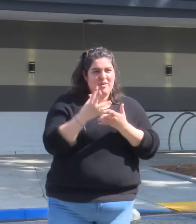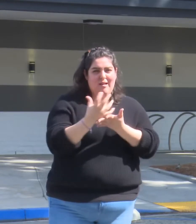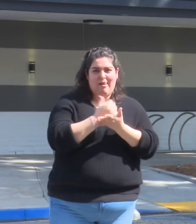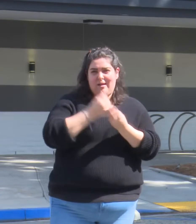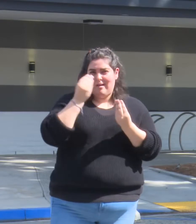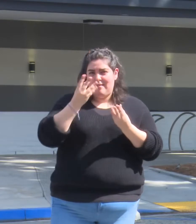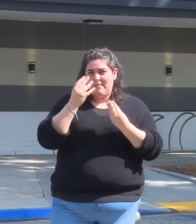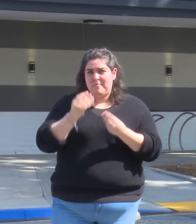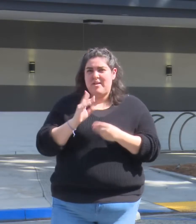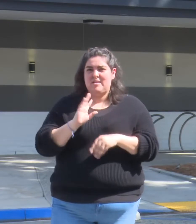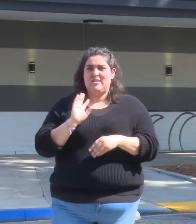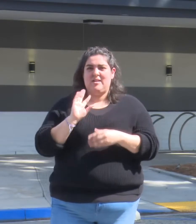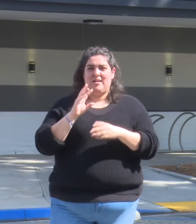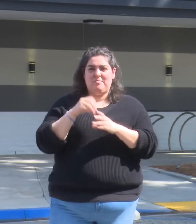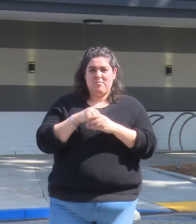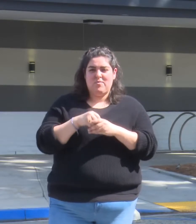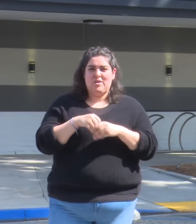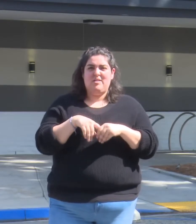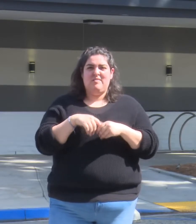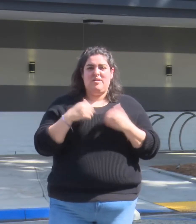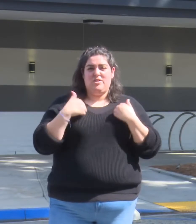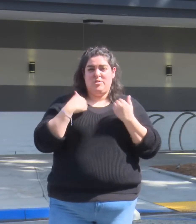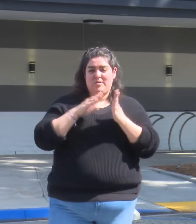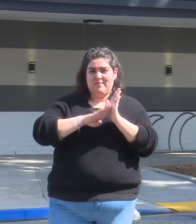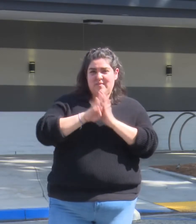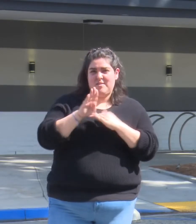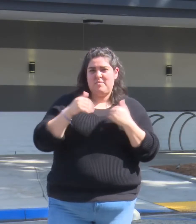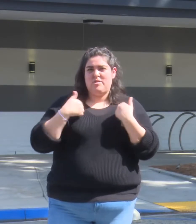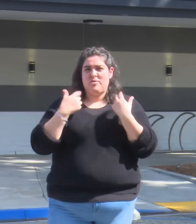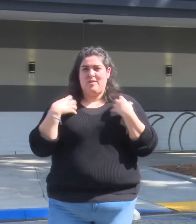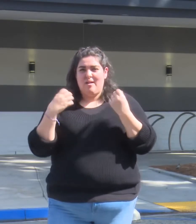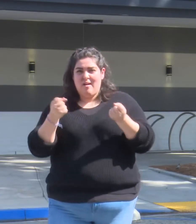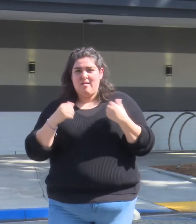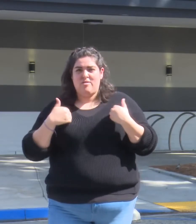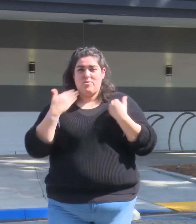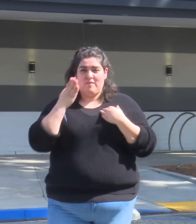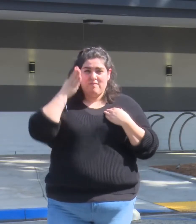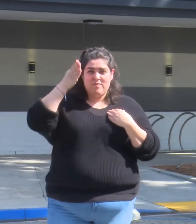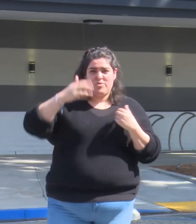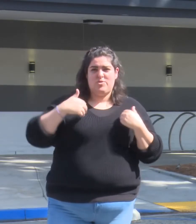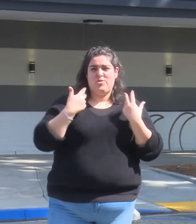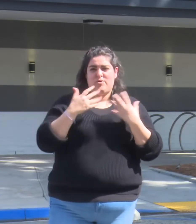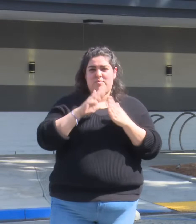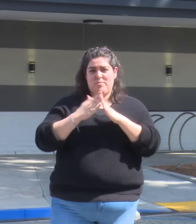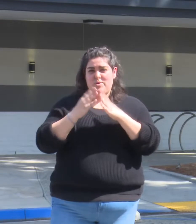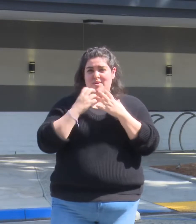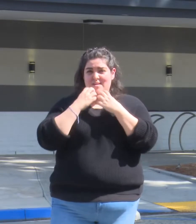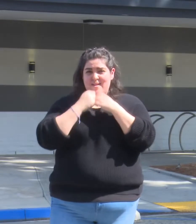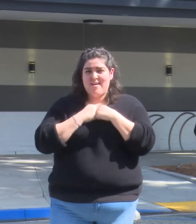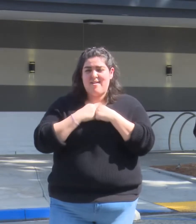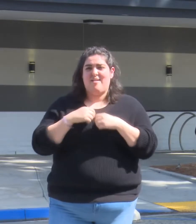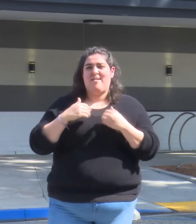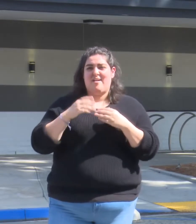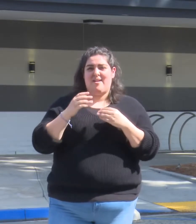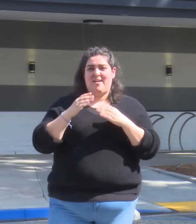include youth development, youth health, youth futures, youth community care, housing and transportation.